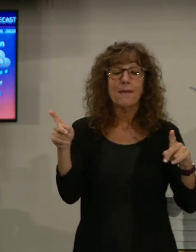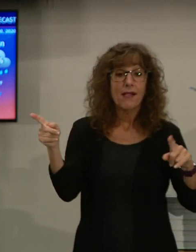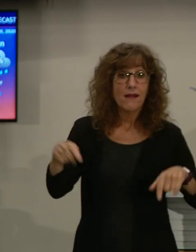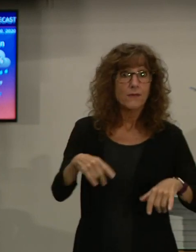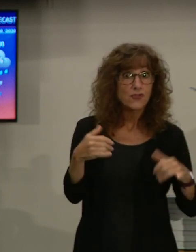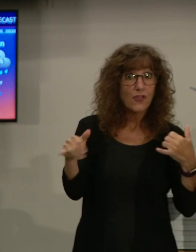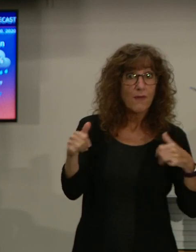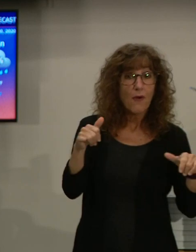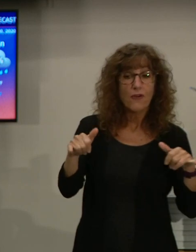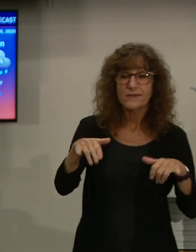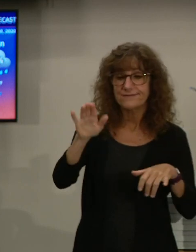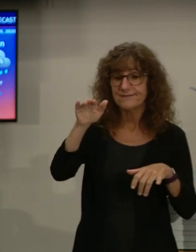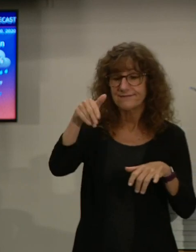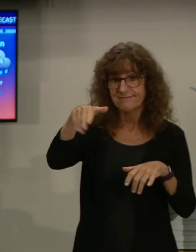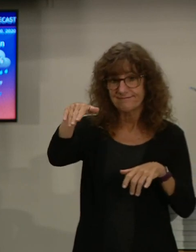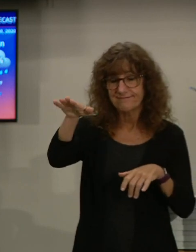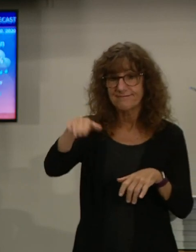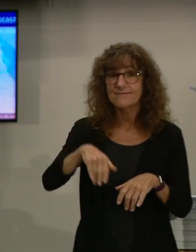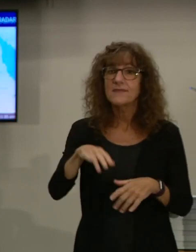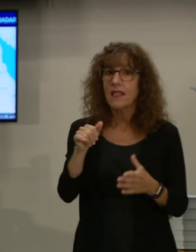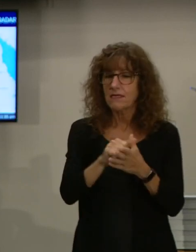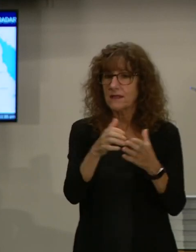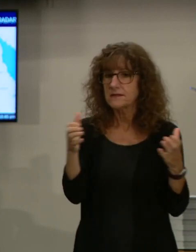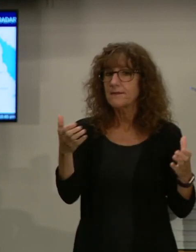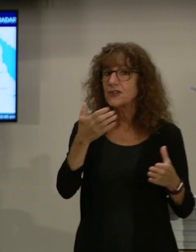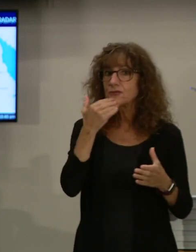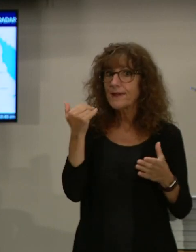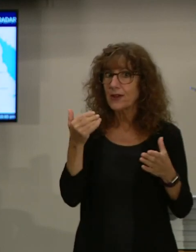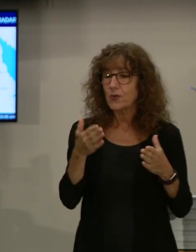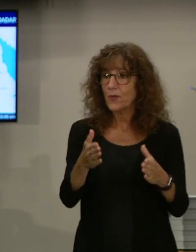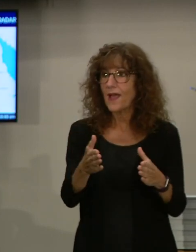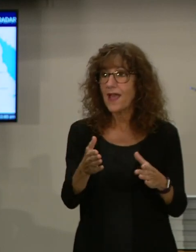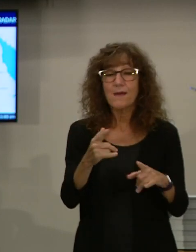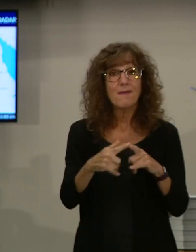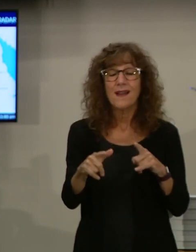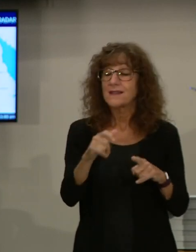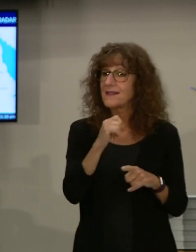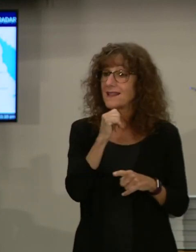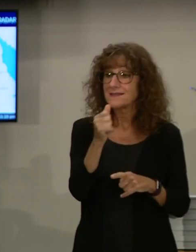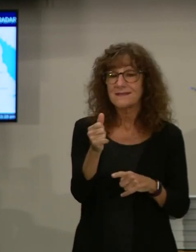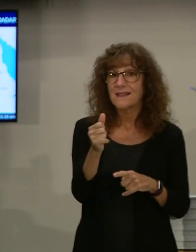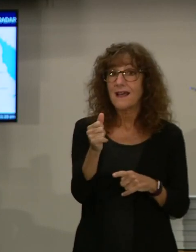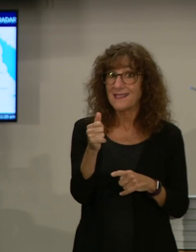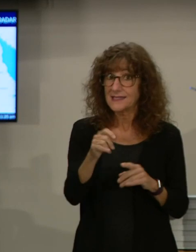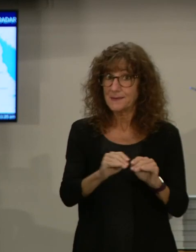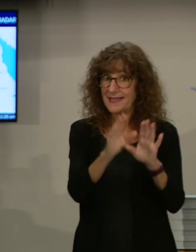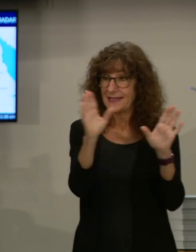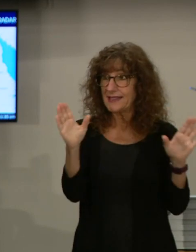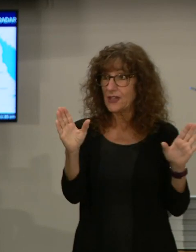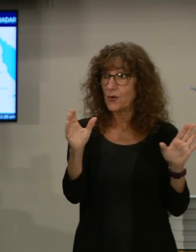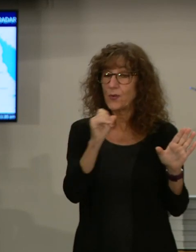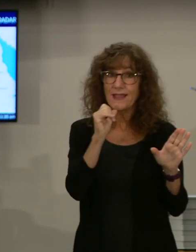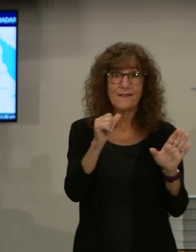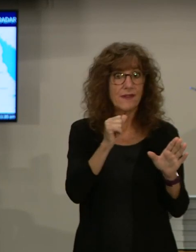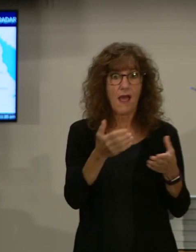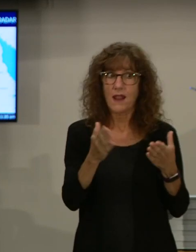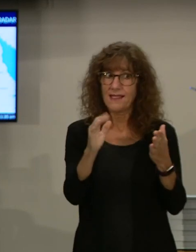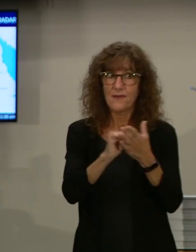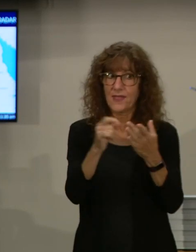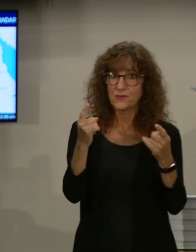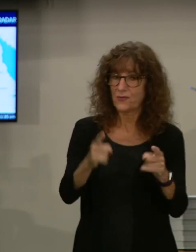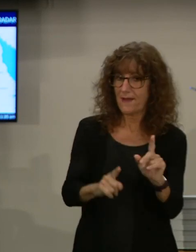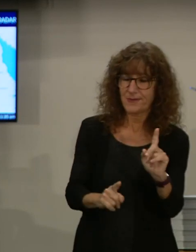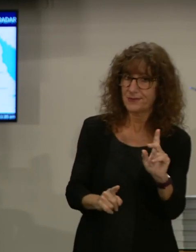now, they can be turned away. And that's a much better strategy. But it is not the case, let's be clear, that we have permitted this to